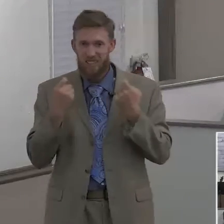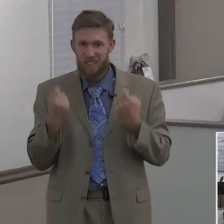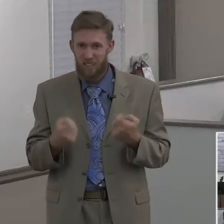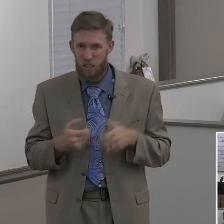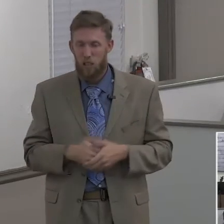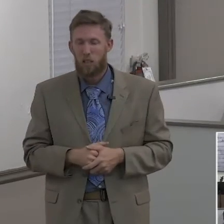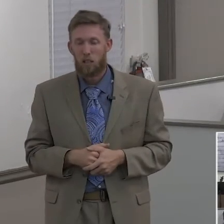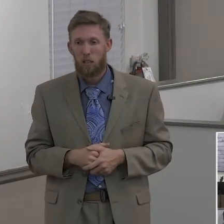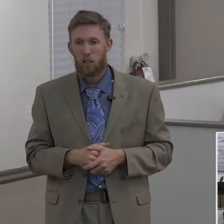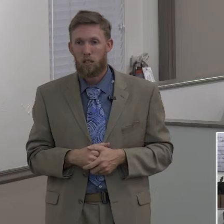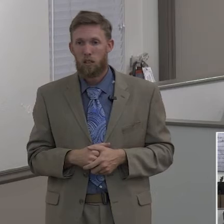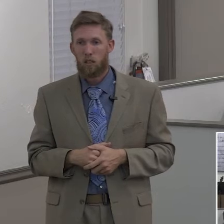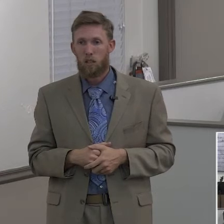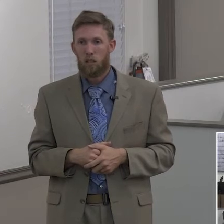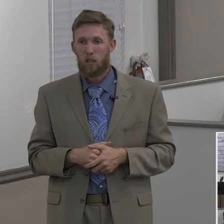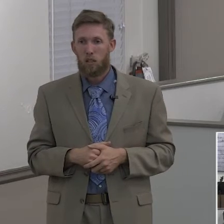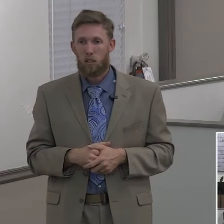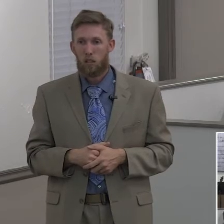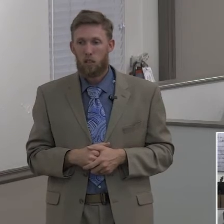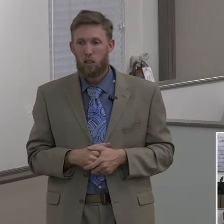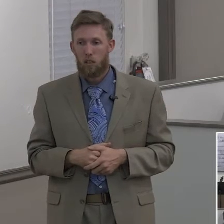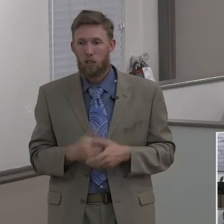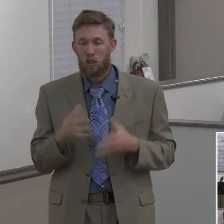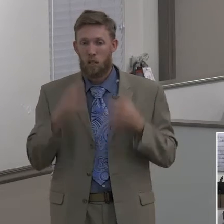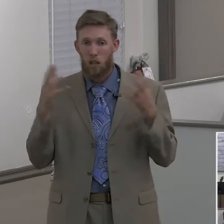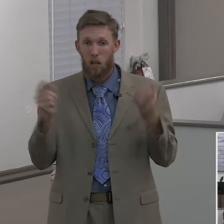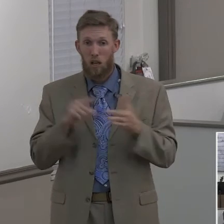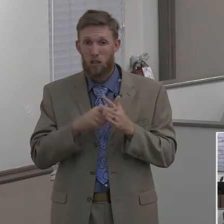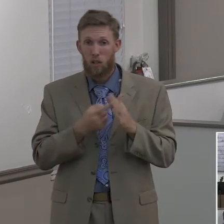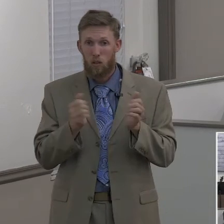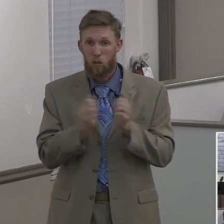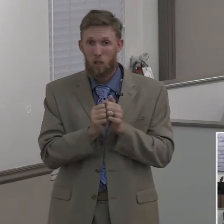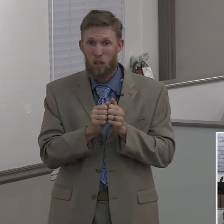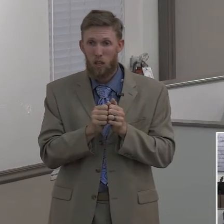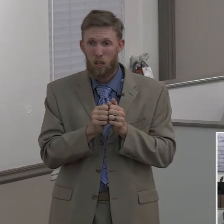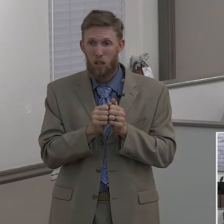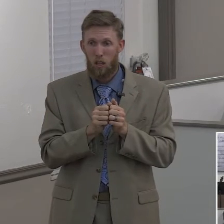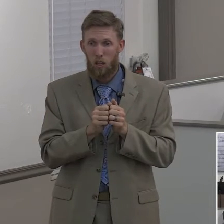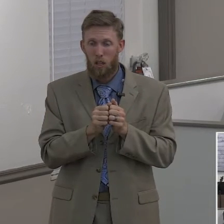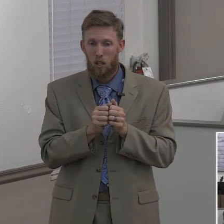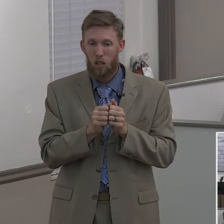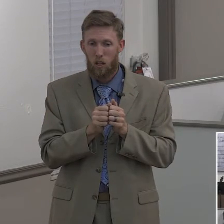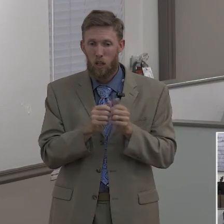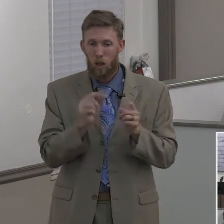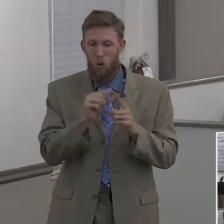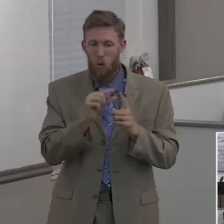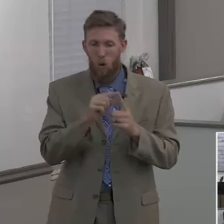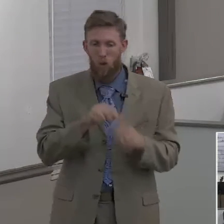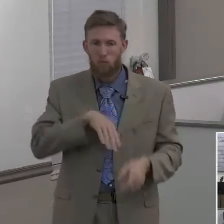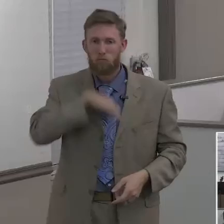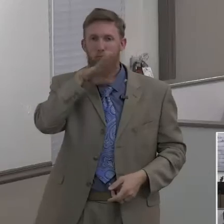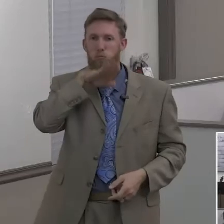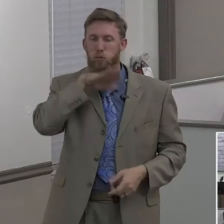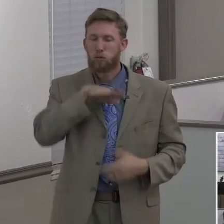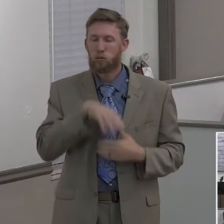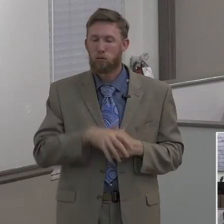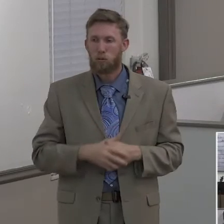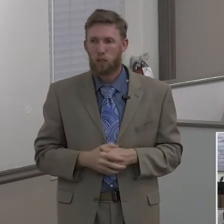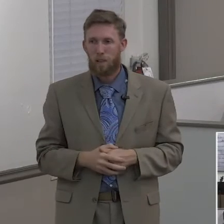well. Much of this starts with that ugly word,